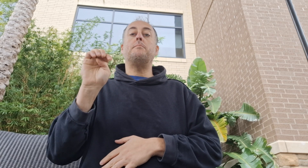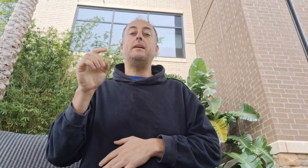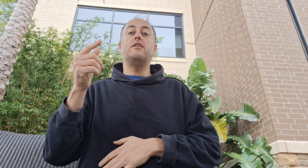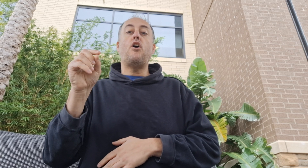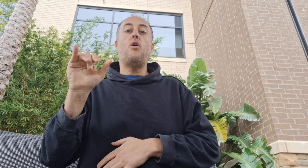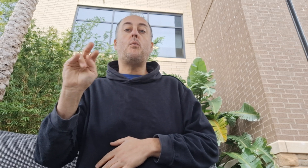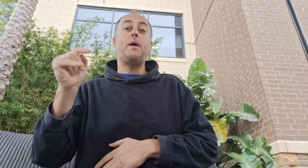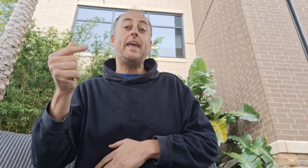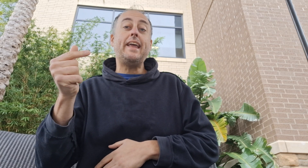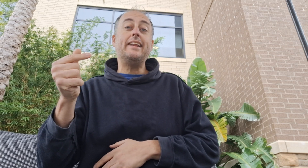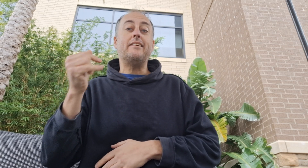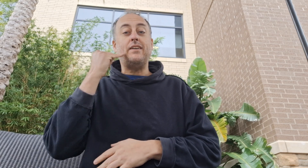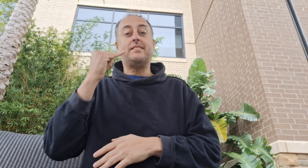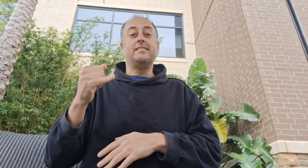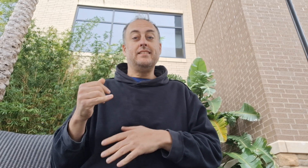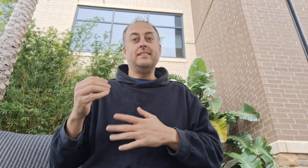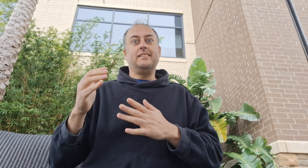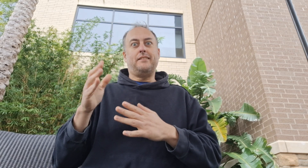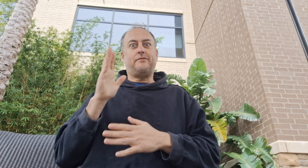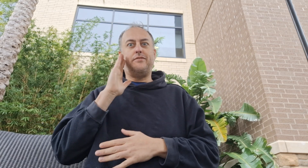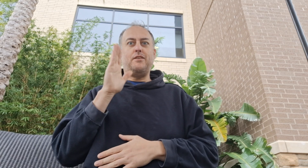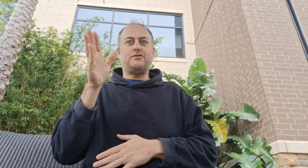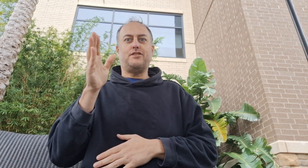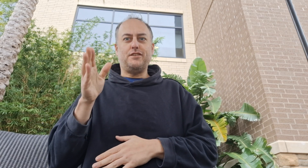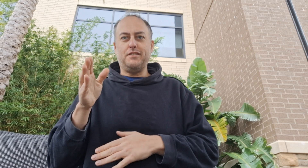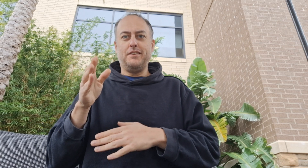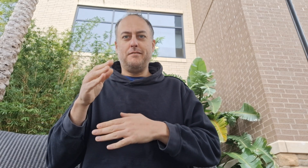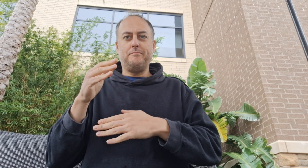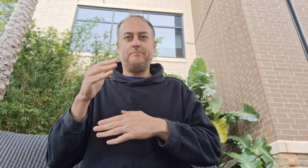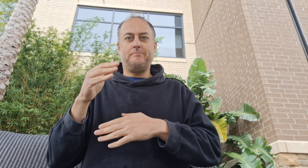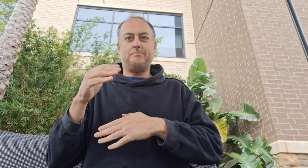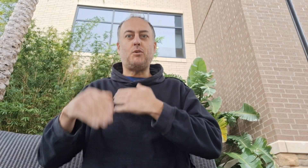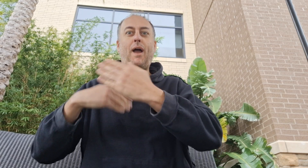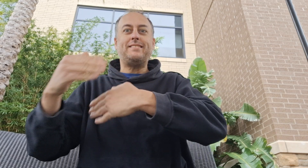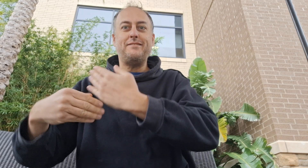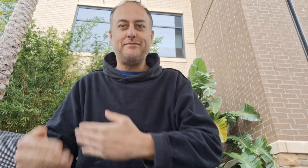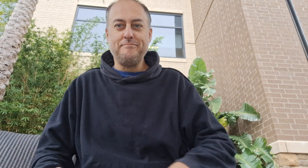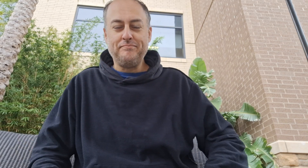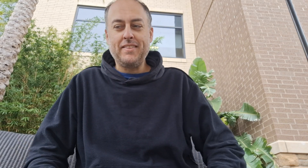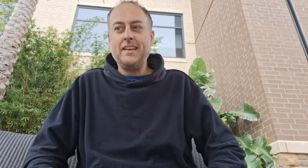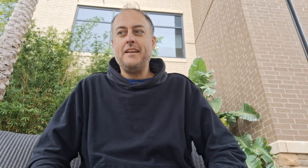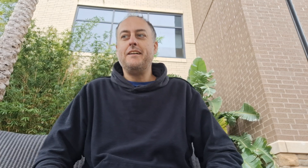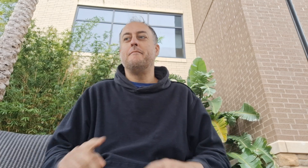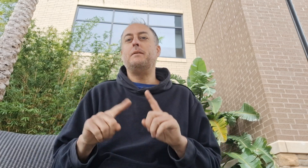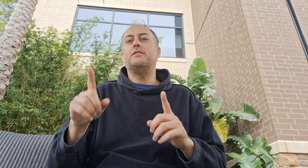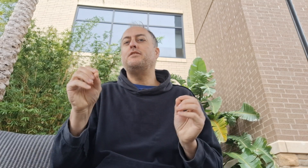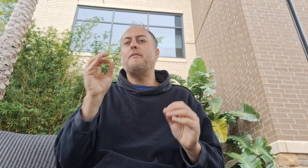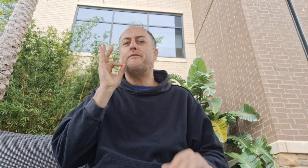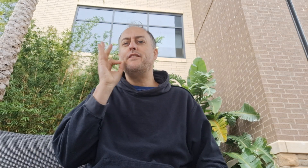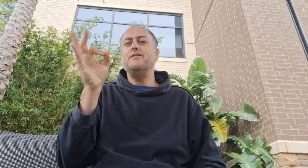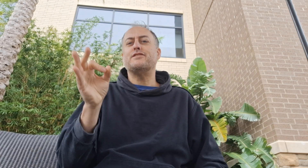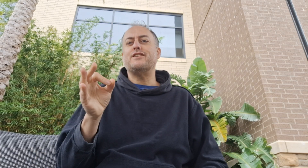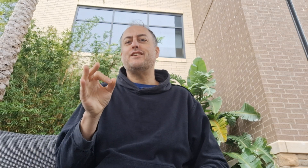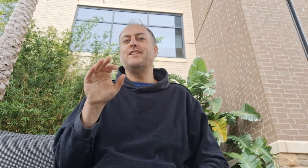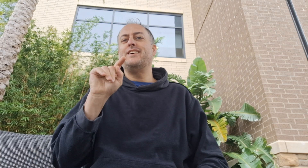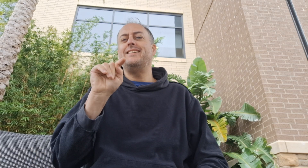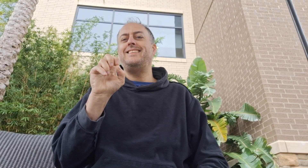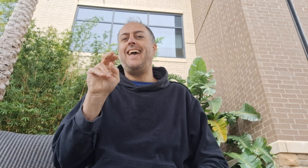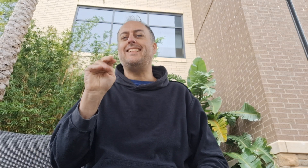be going, if it's a future progressive. But there's no future